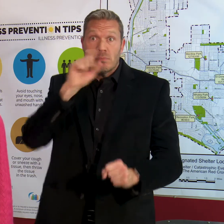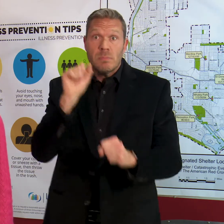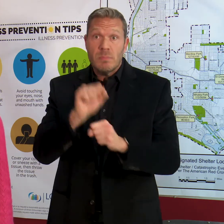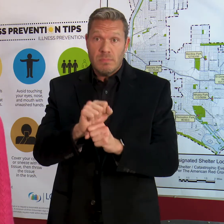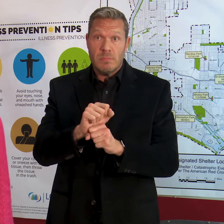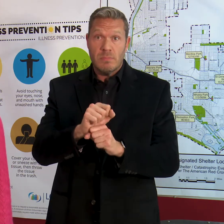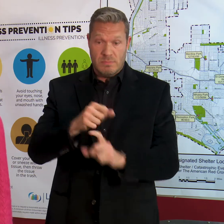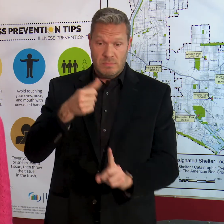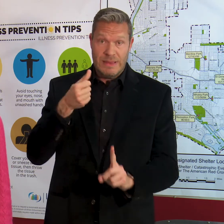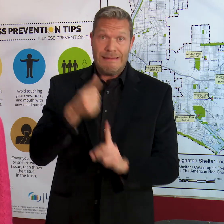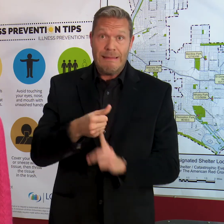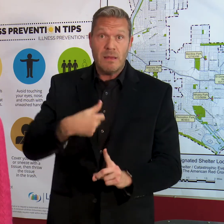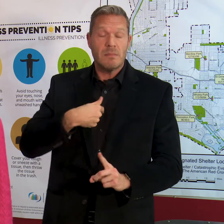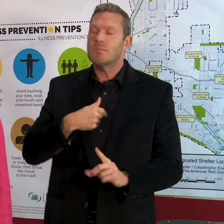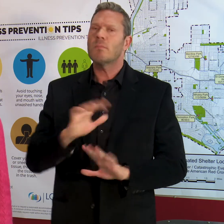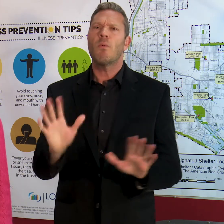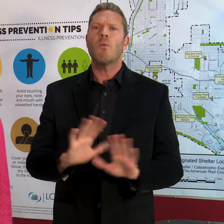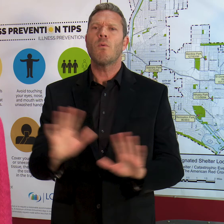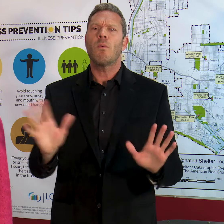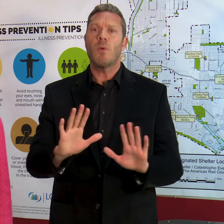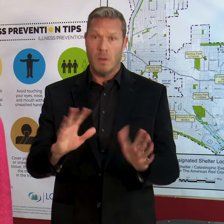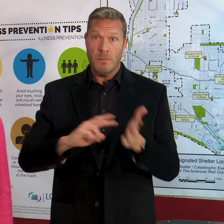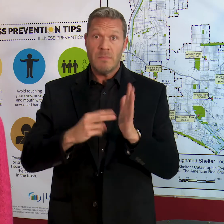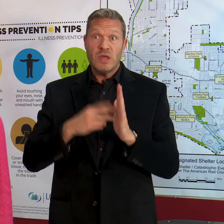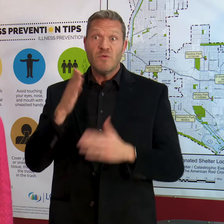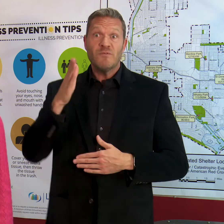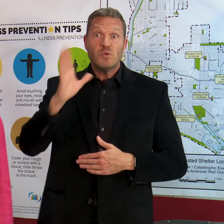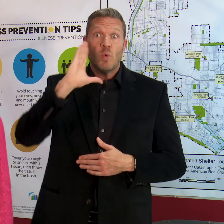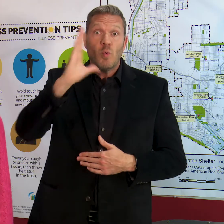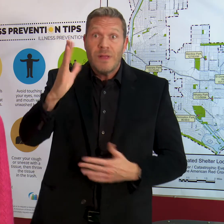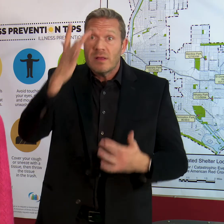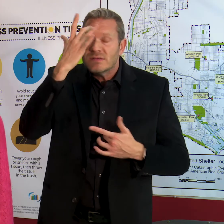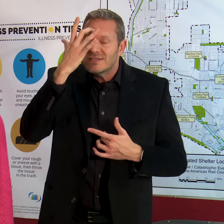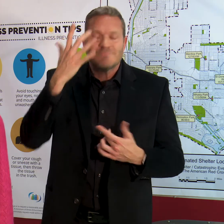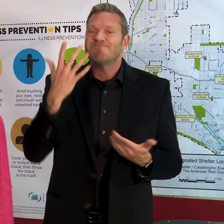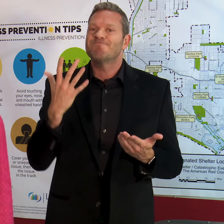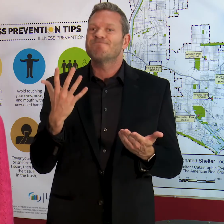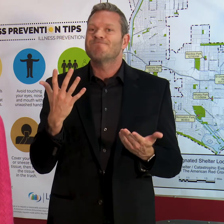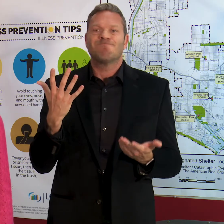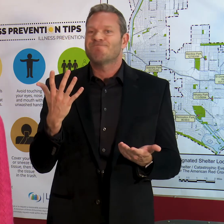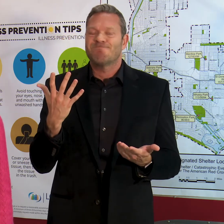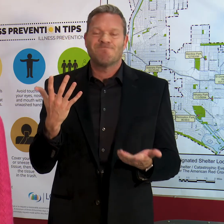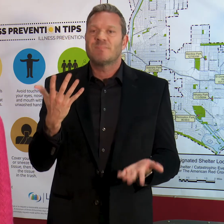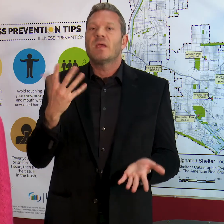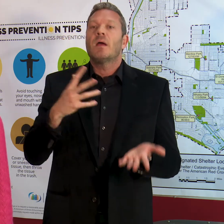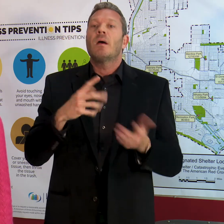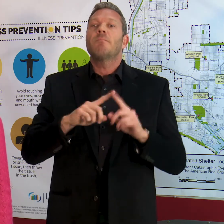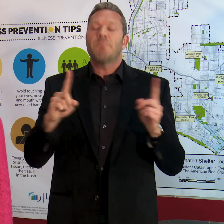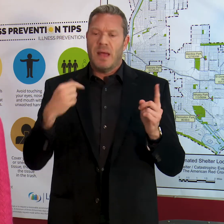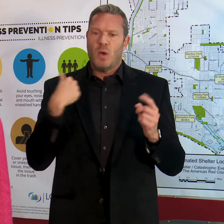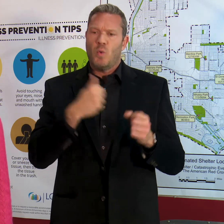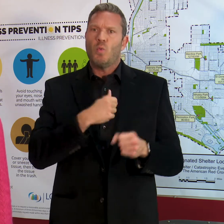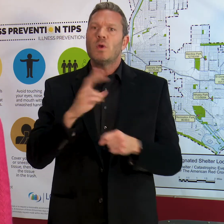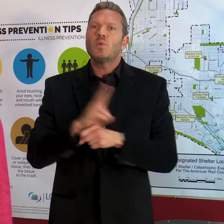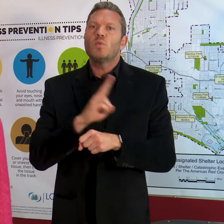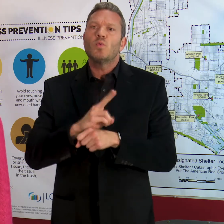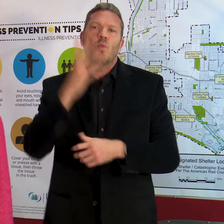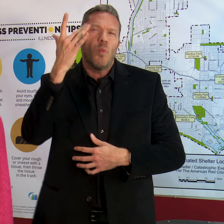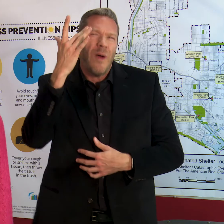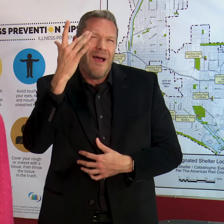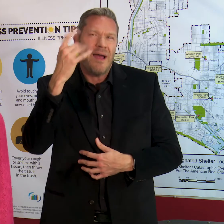disease and it does not mean that they will become infected with the disease. It's something that we use out of an abundance of caution.